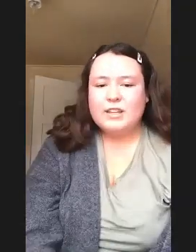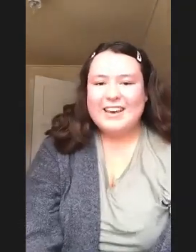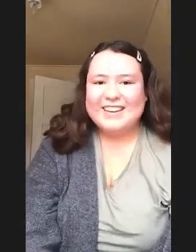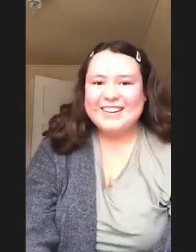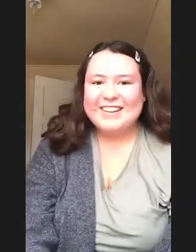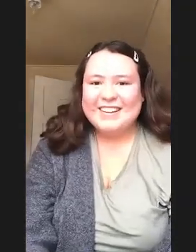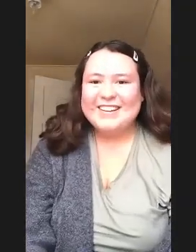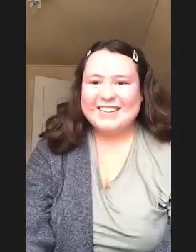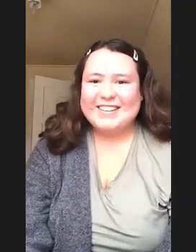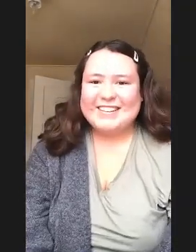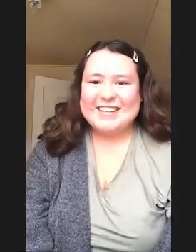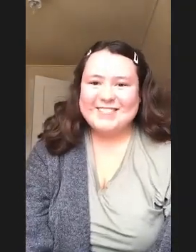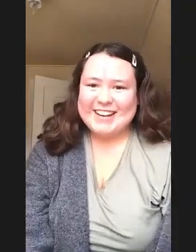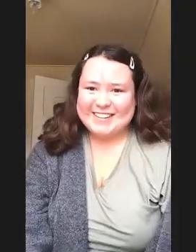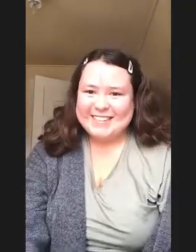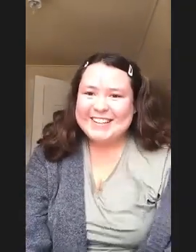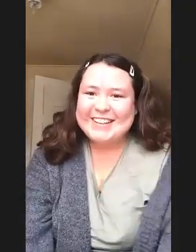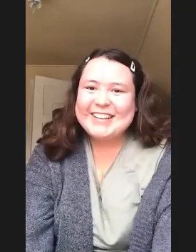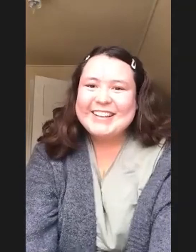Yeah, that's what I know.